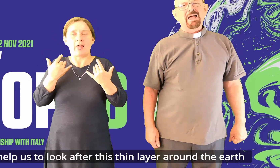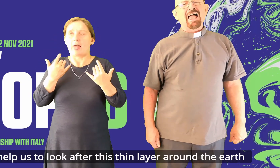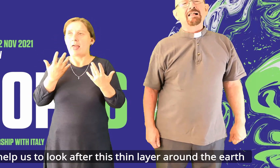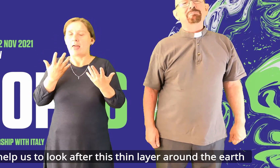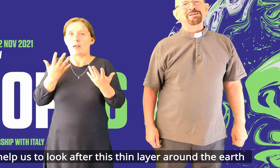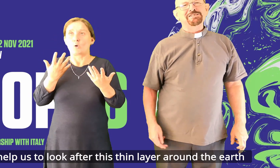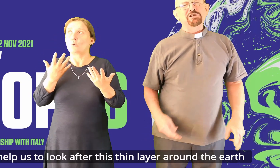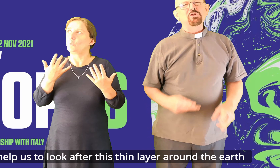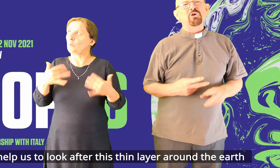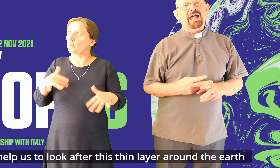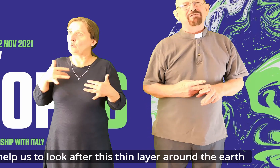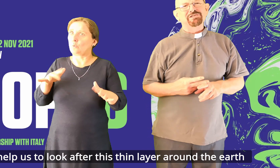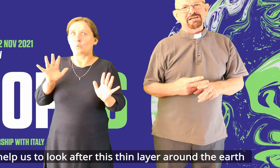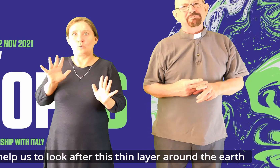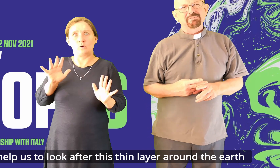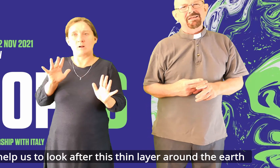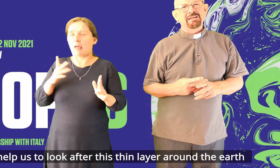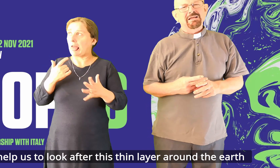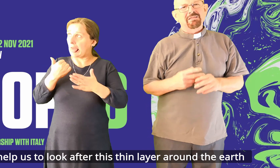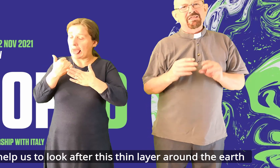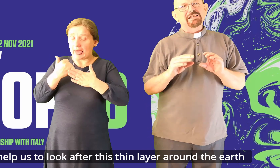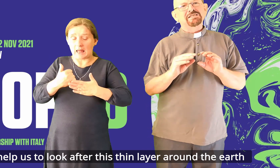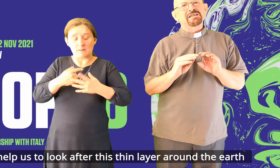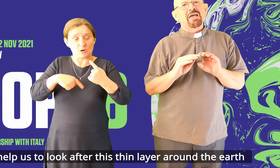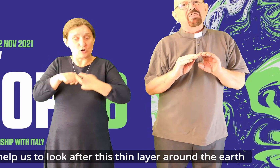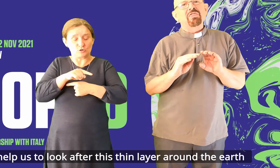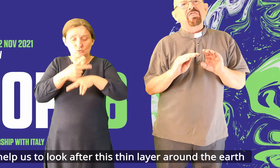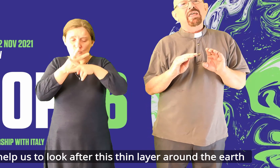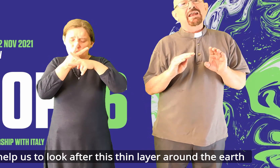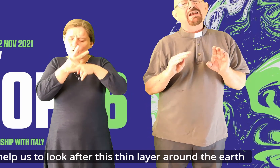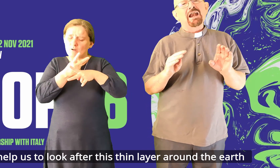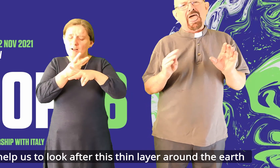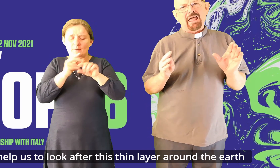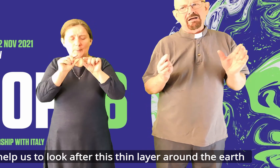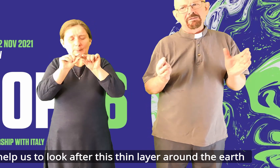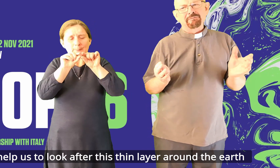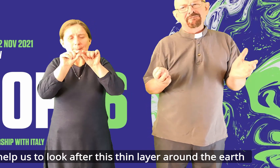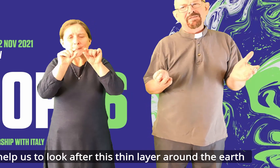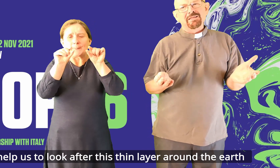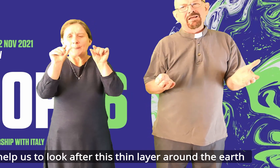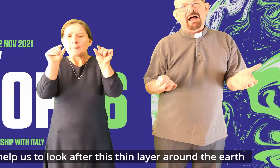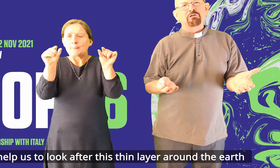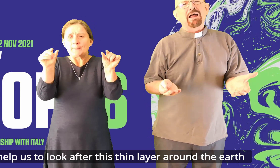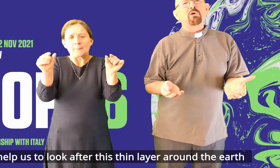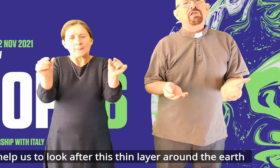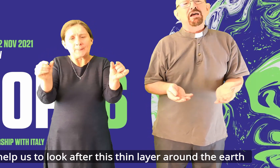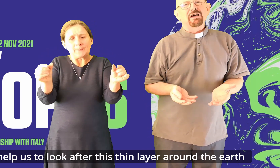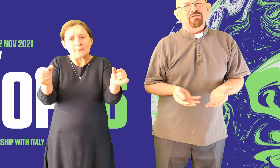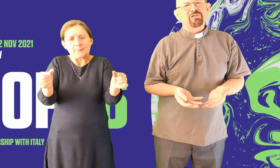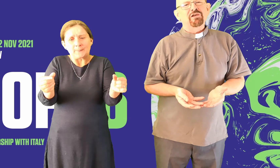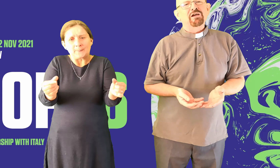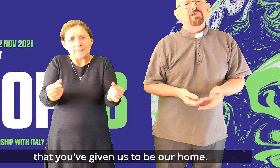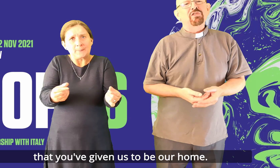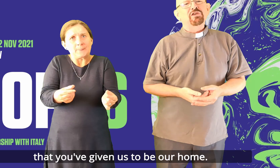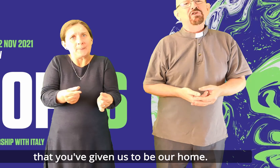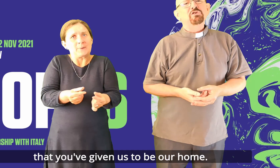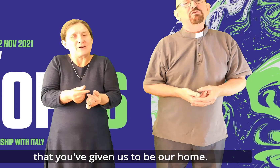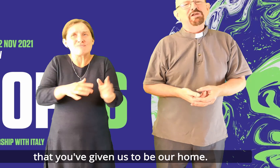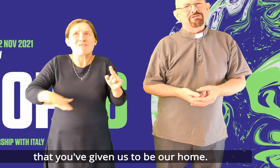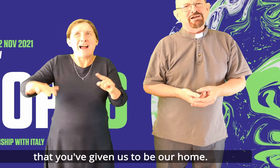Help us to look after this thin layer around the earth that you've given us